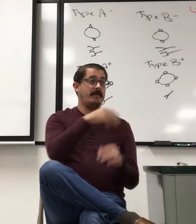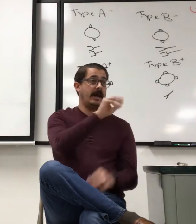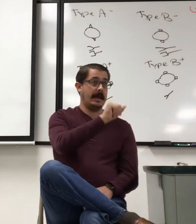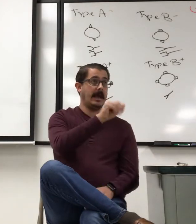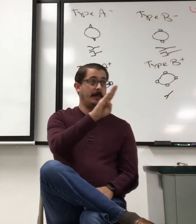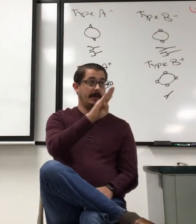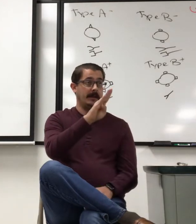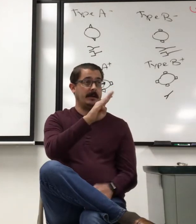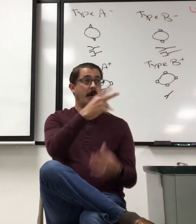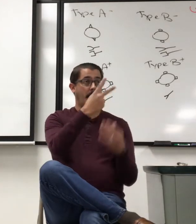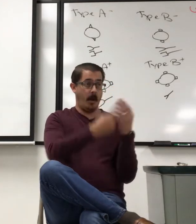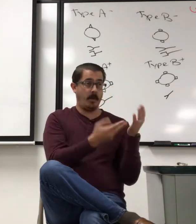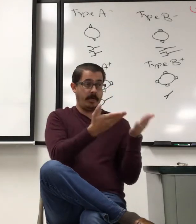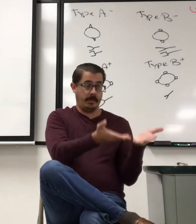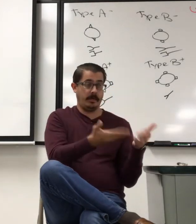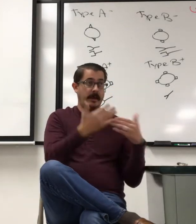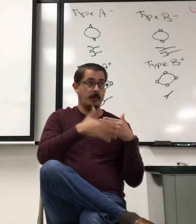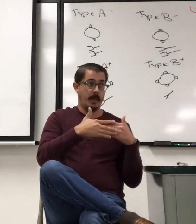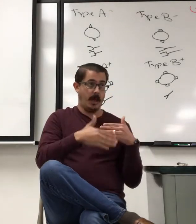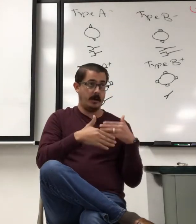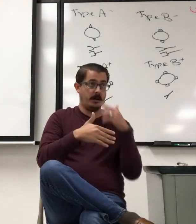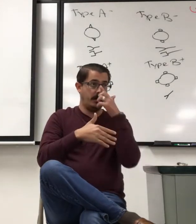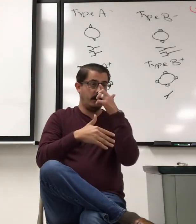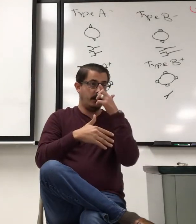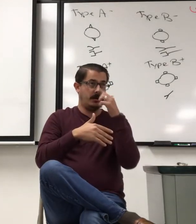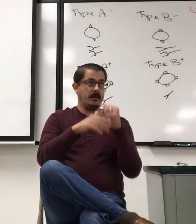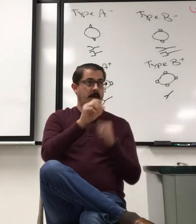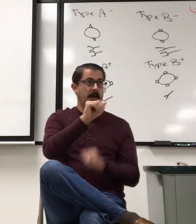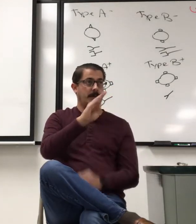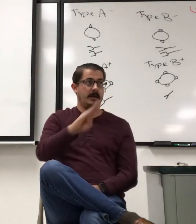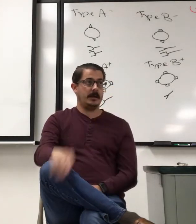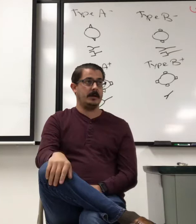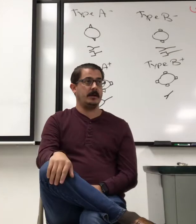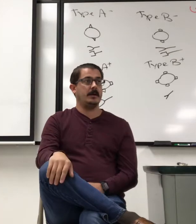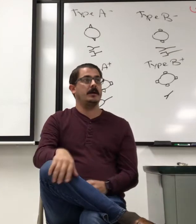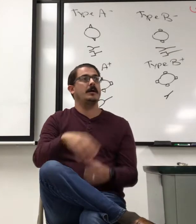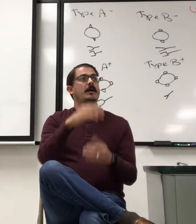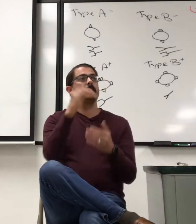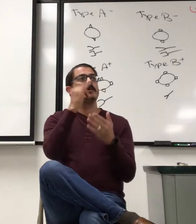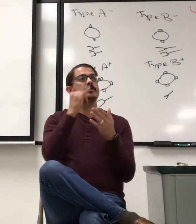B antigen both present. So I'm going to draw triangles